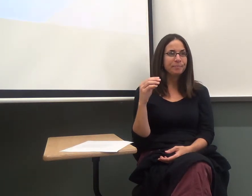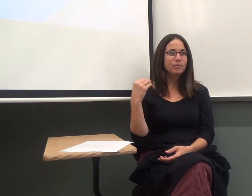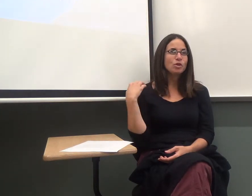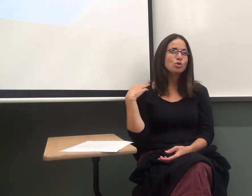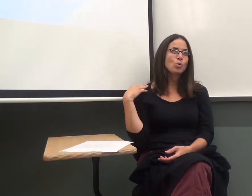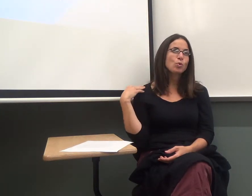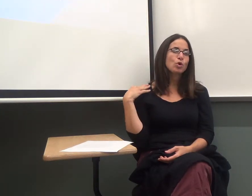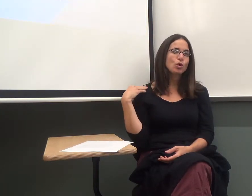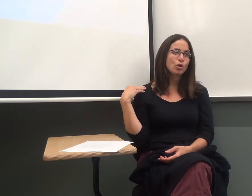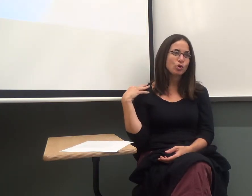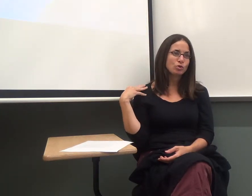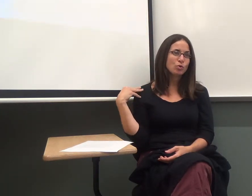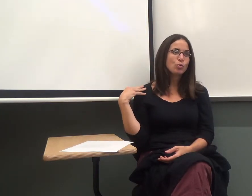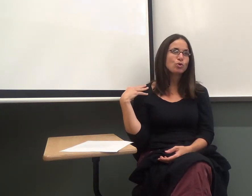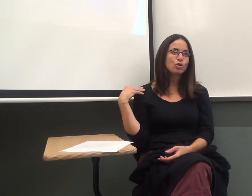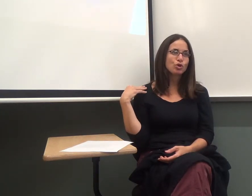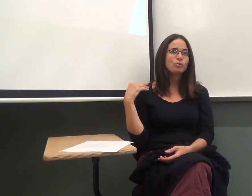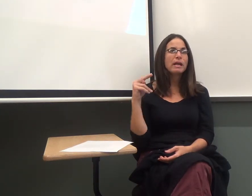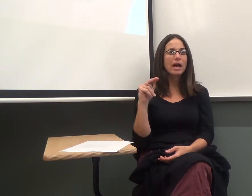What about of? Prepositional.